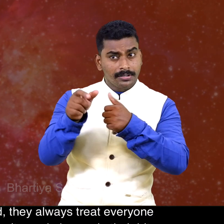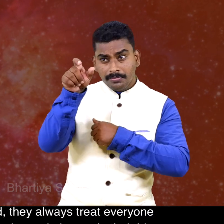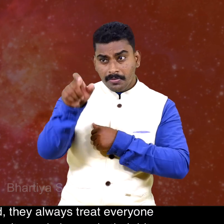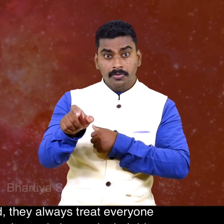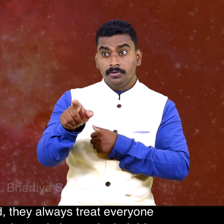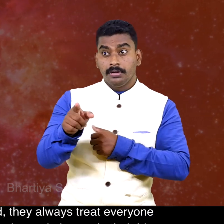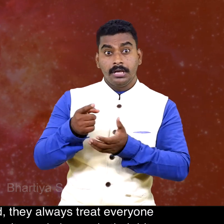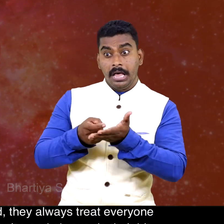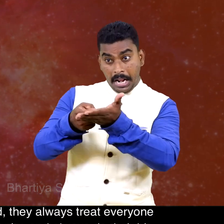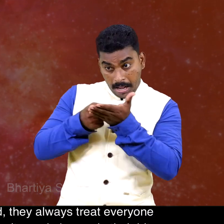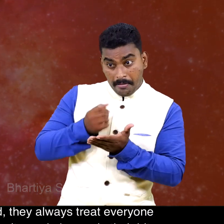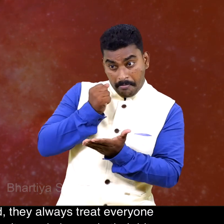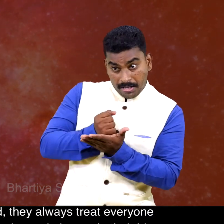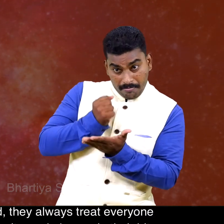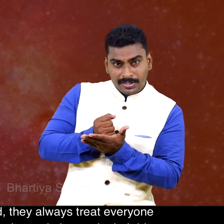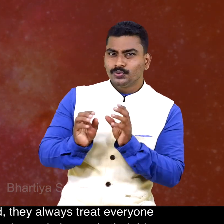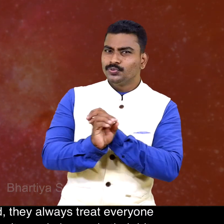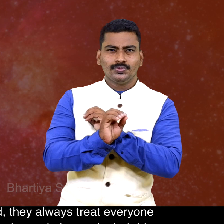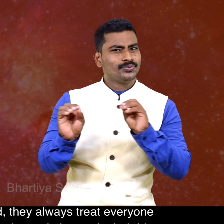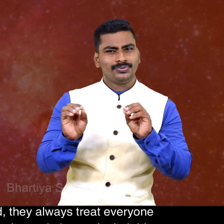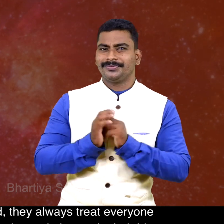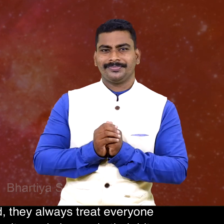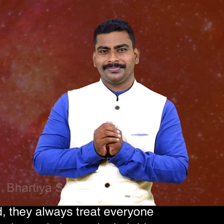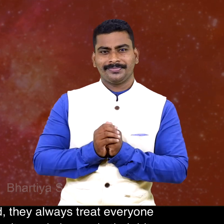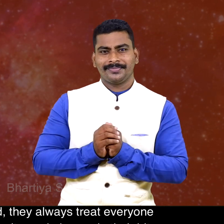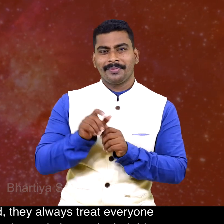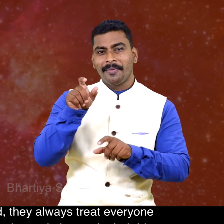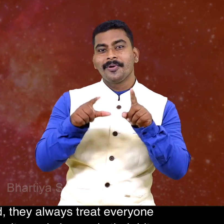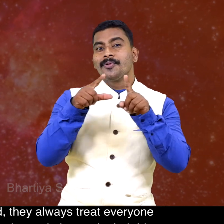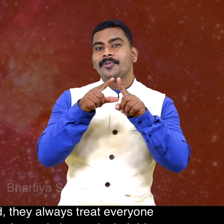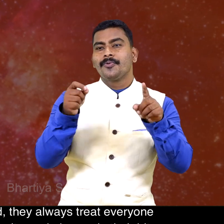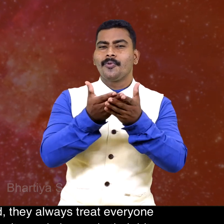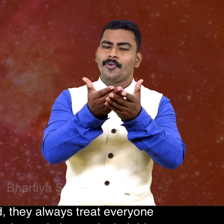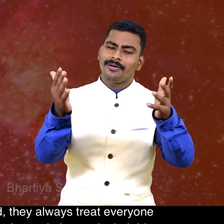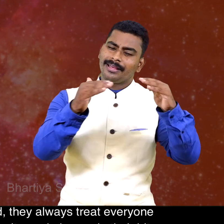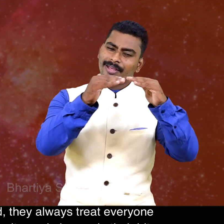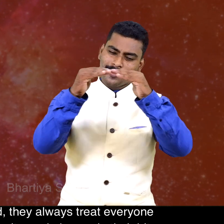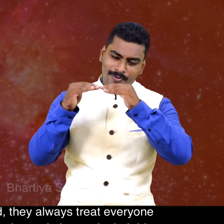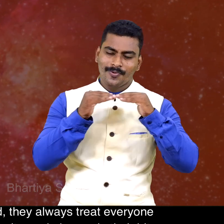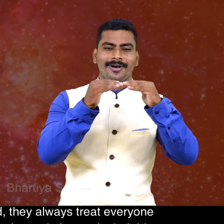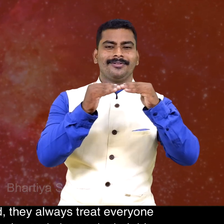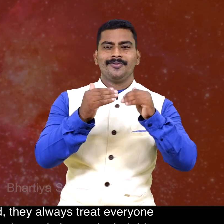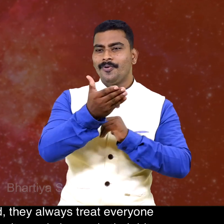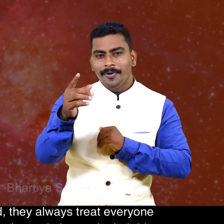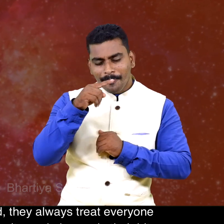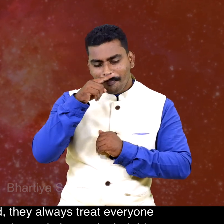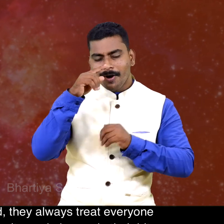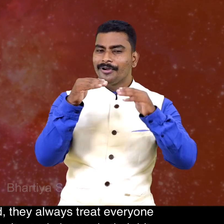Instead, they always treat everyone with dignity and always do their